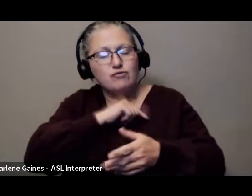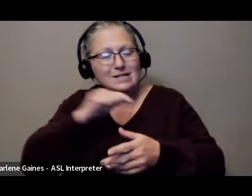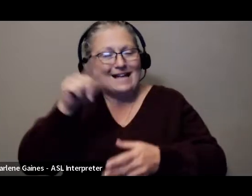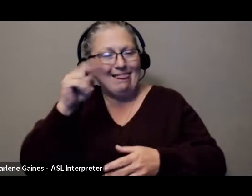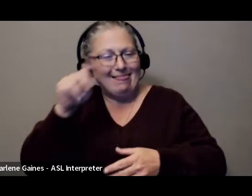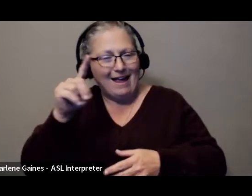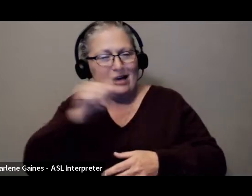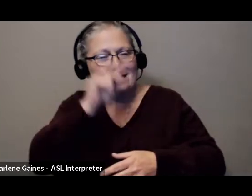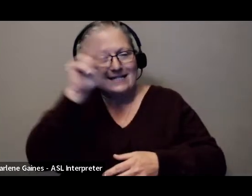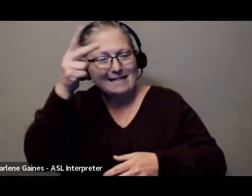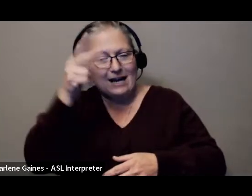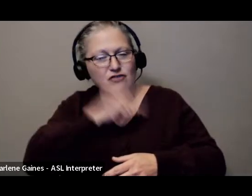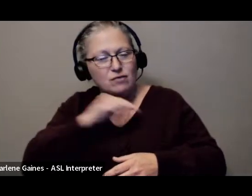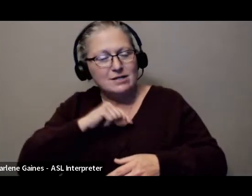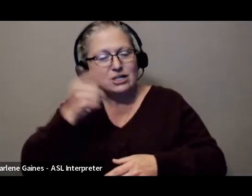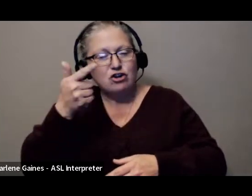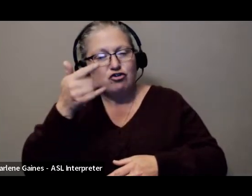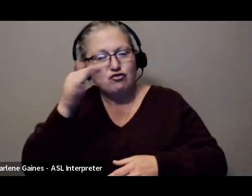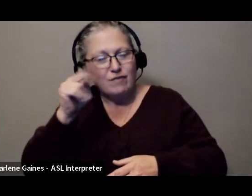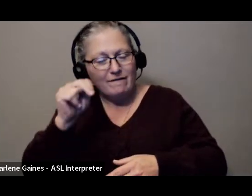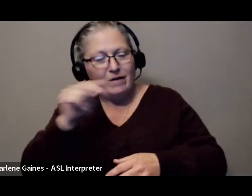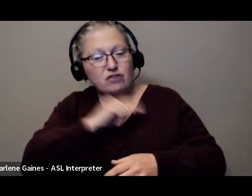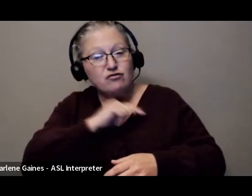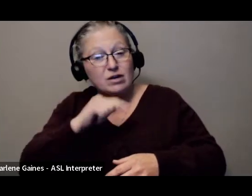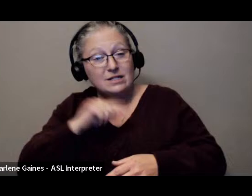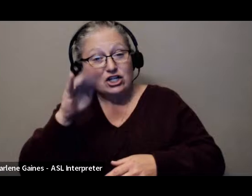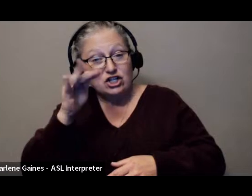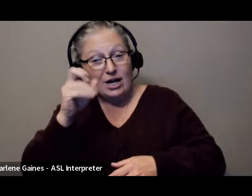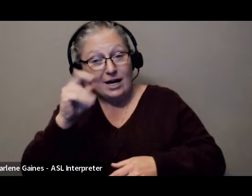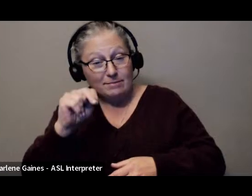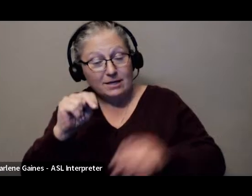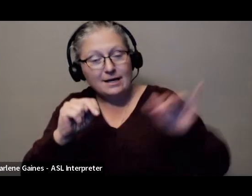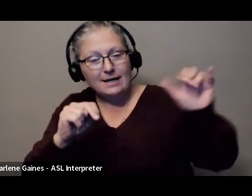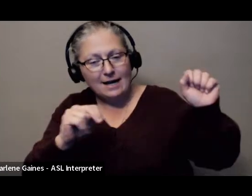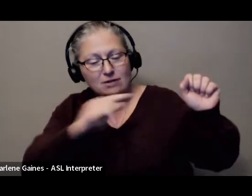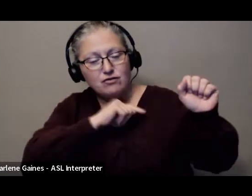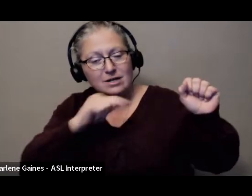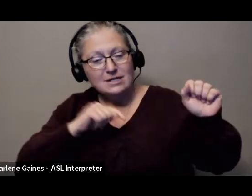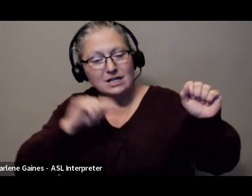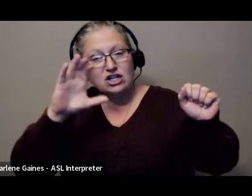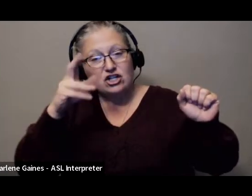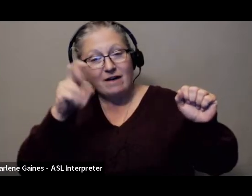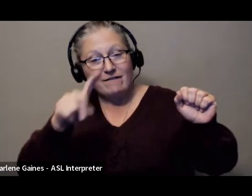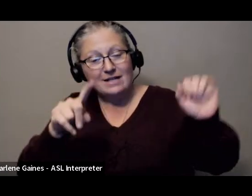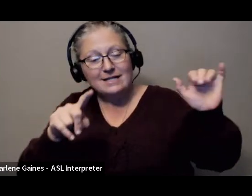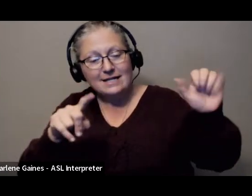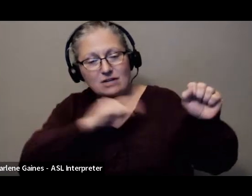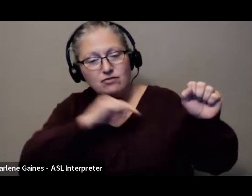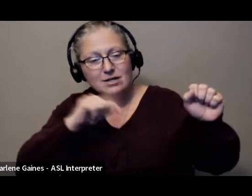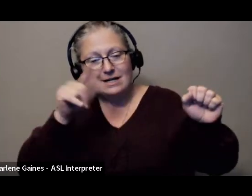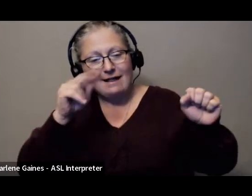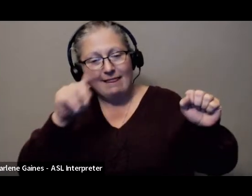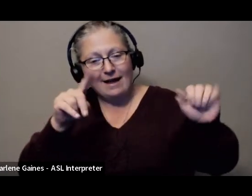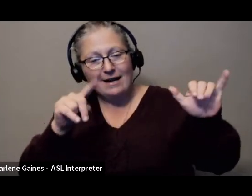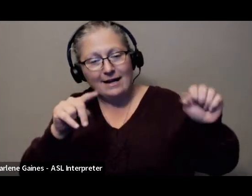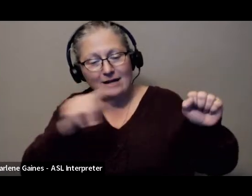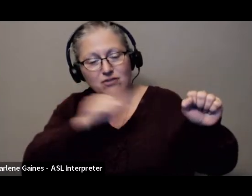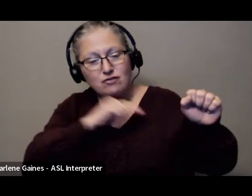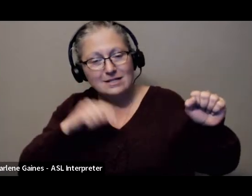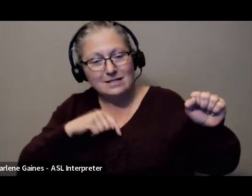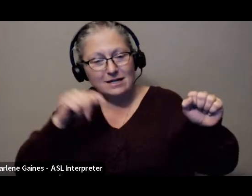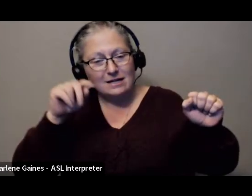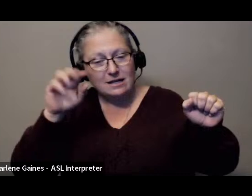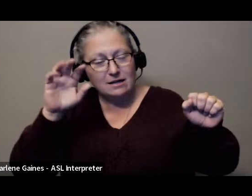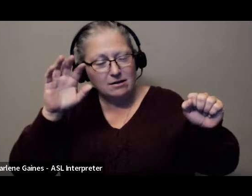by trustee Griffin. Trustee Jacobson, how do you vote? Yes. Trustee Chavez, Yes. trustee Land, Yes.